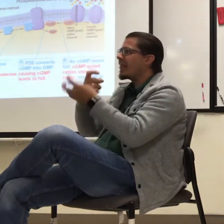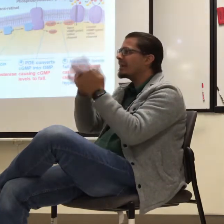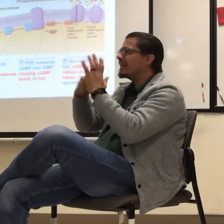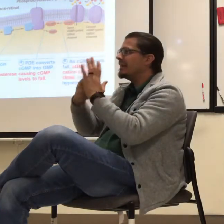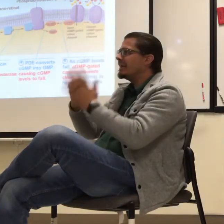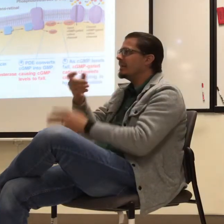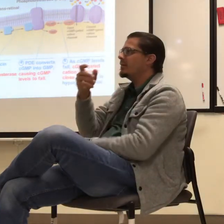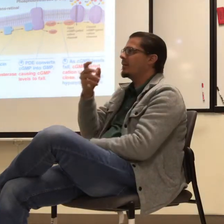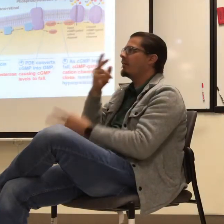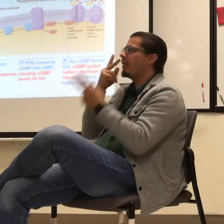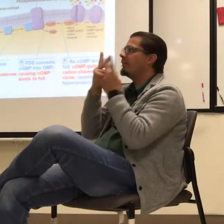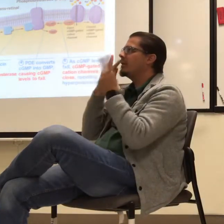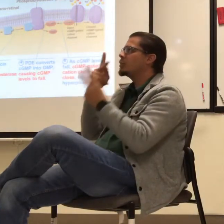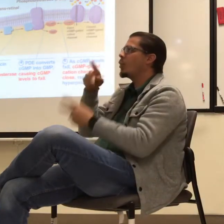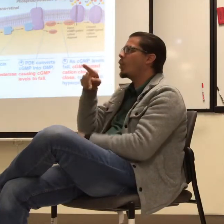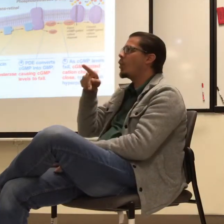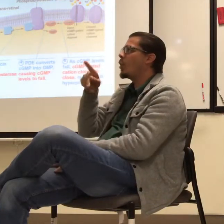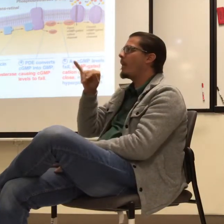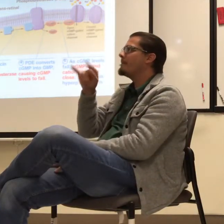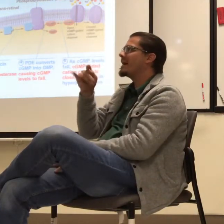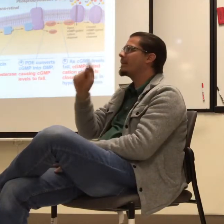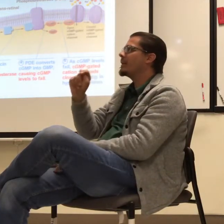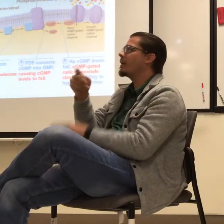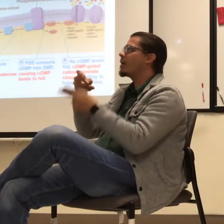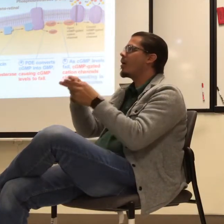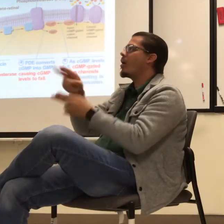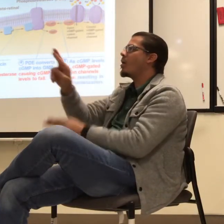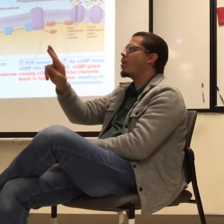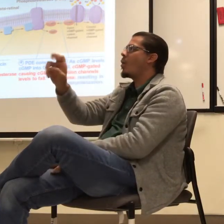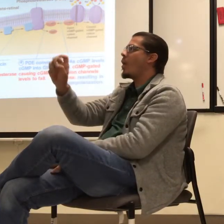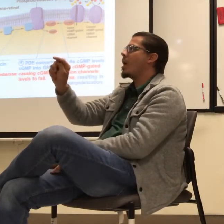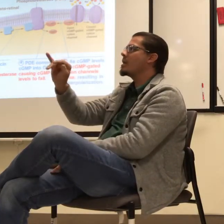Of the visual pigment called retinol.